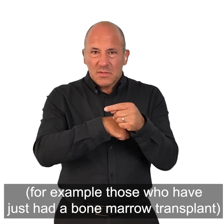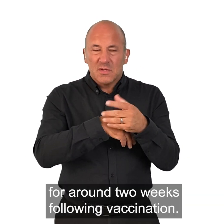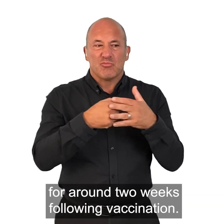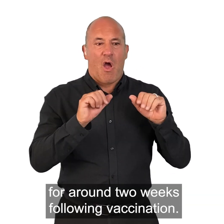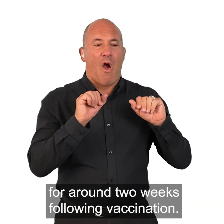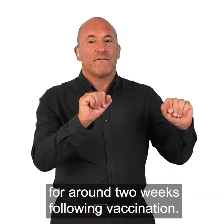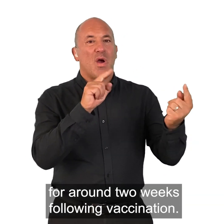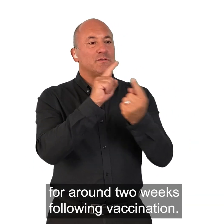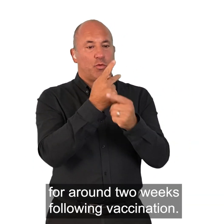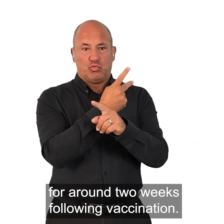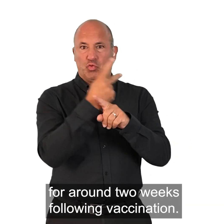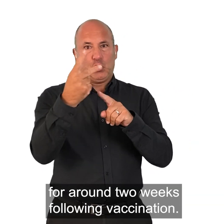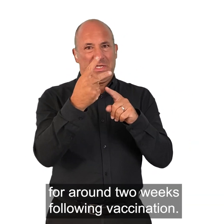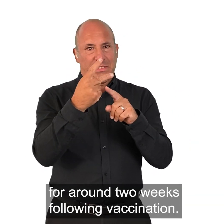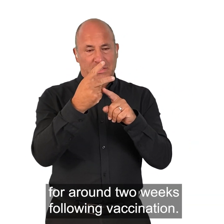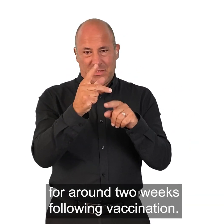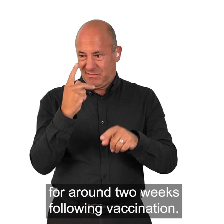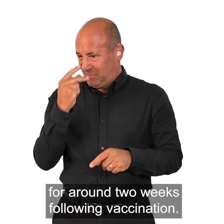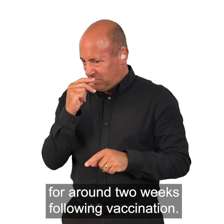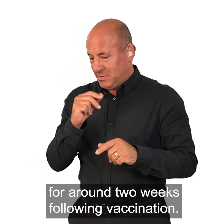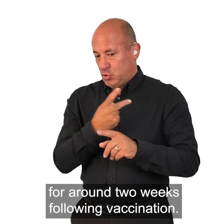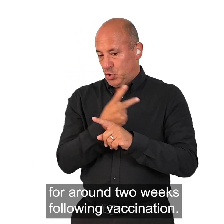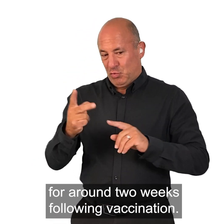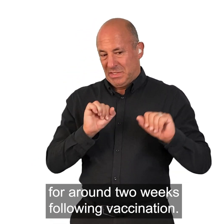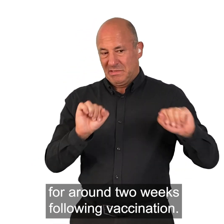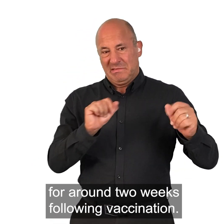For around 2 weeks following vaccination.